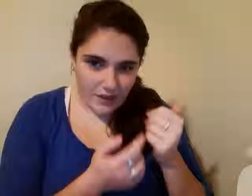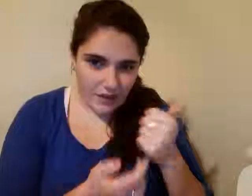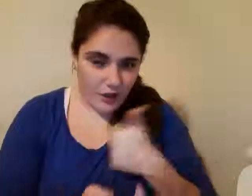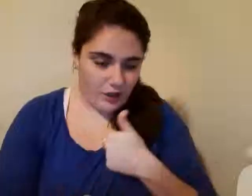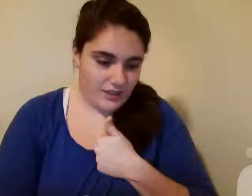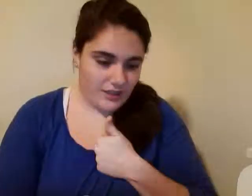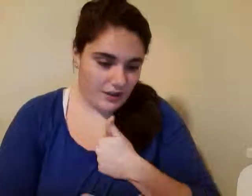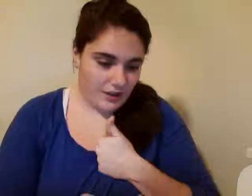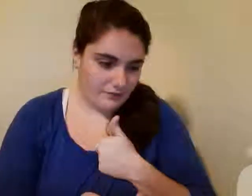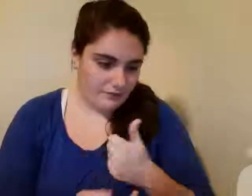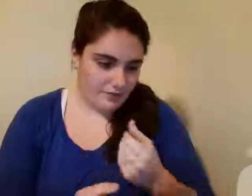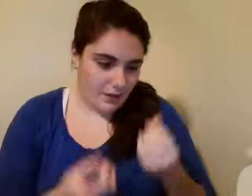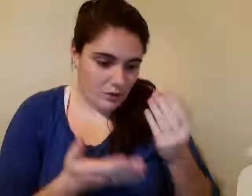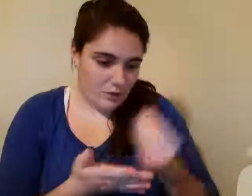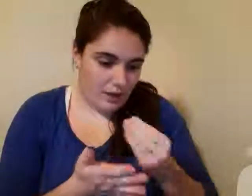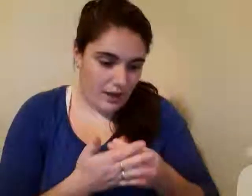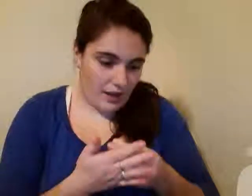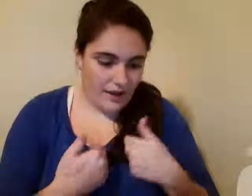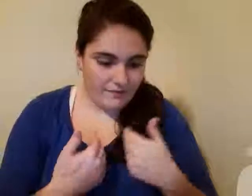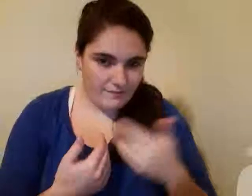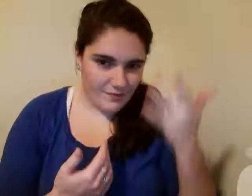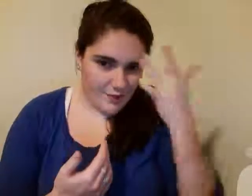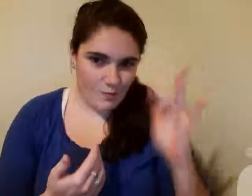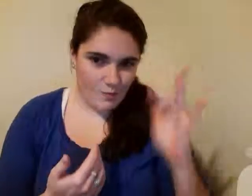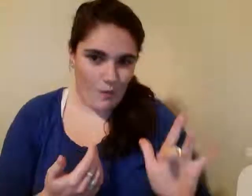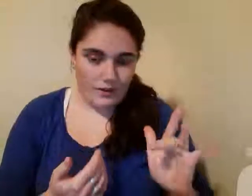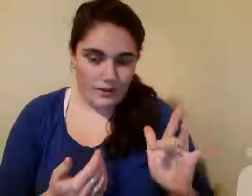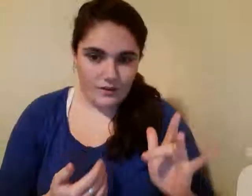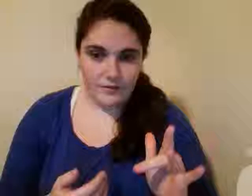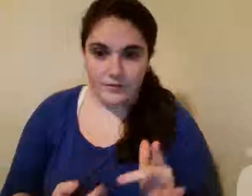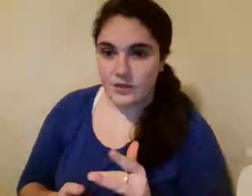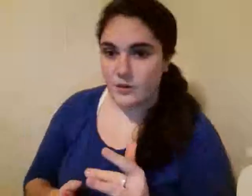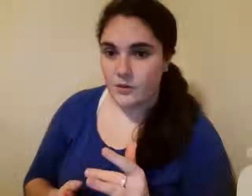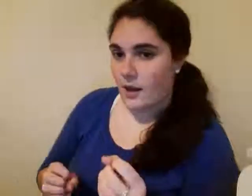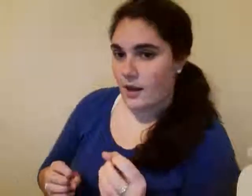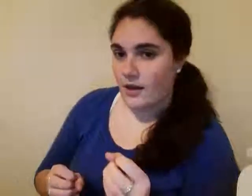we said how many cents, Kalia? 40 cents. 40 cents. Excellent.